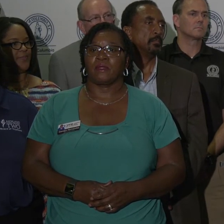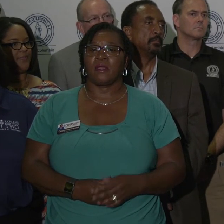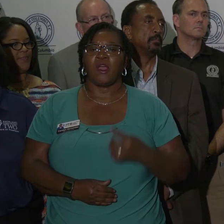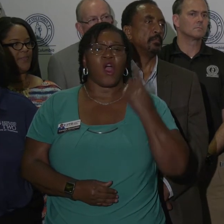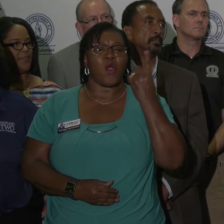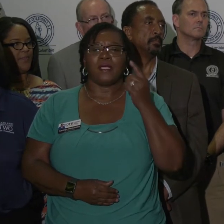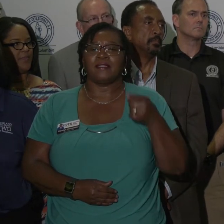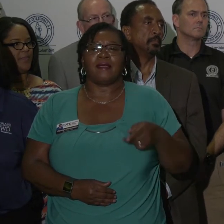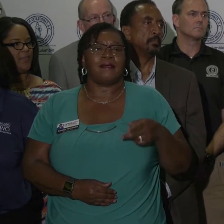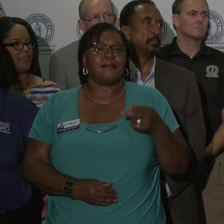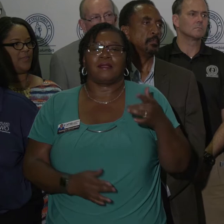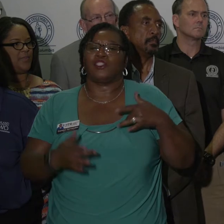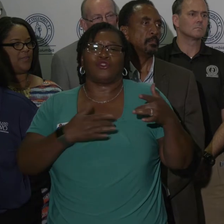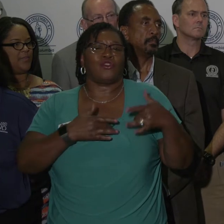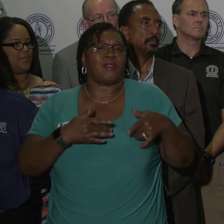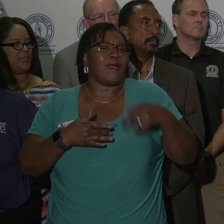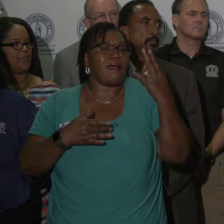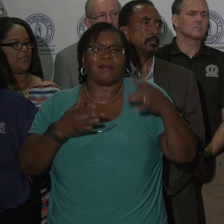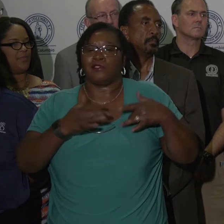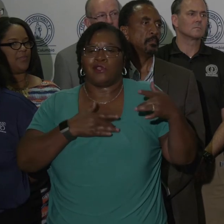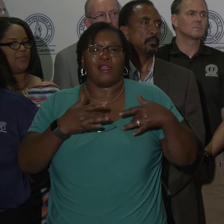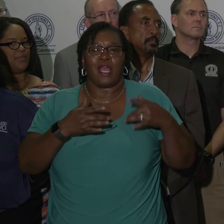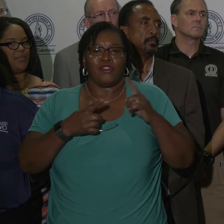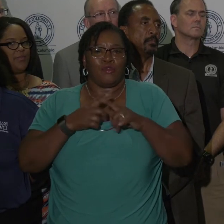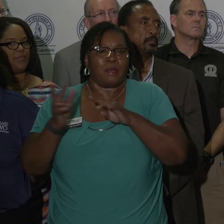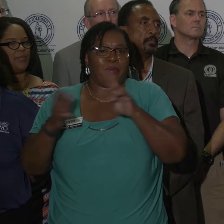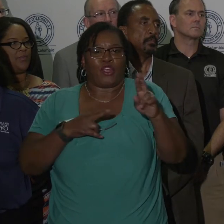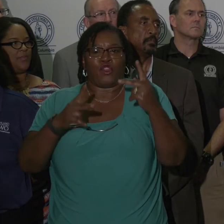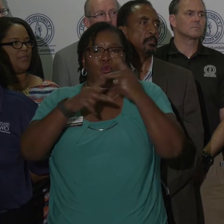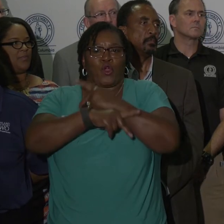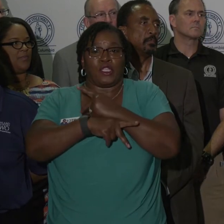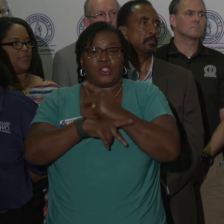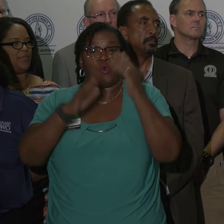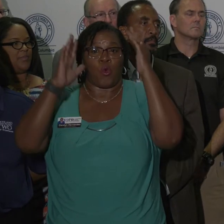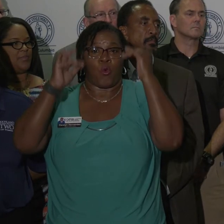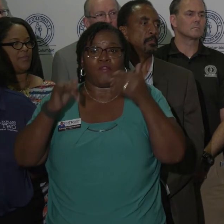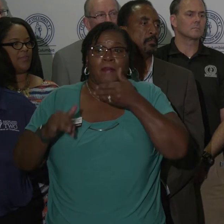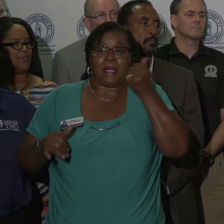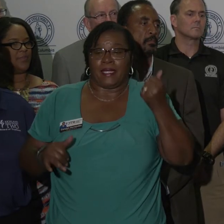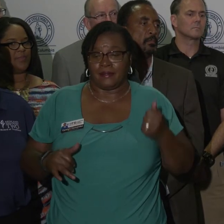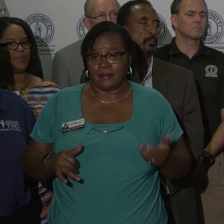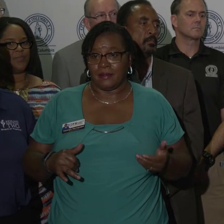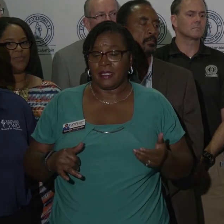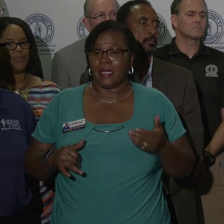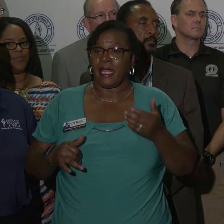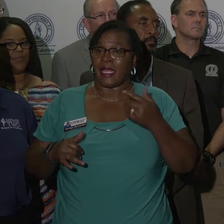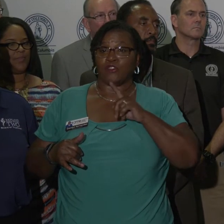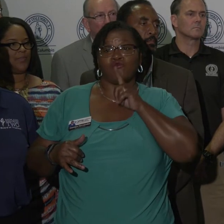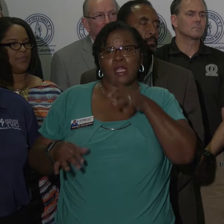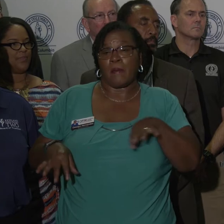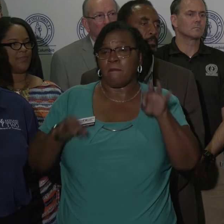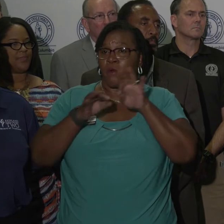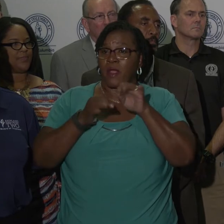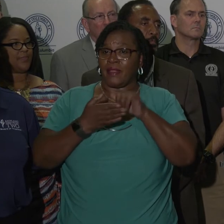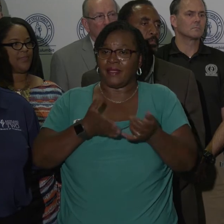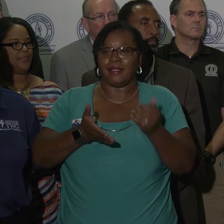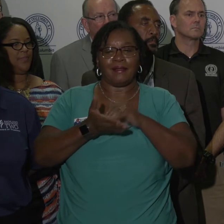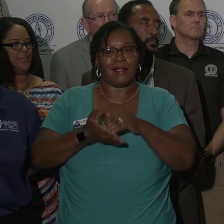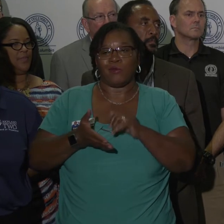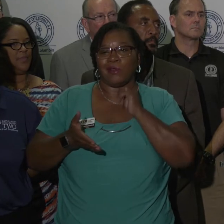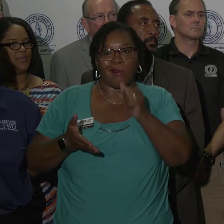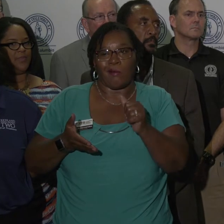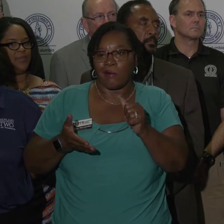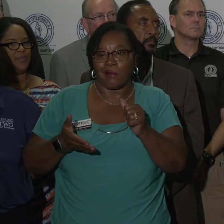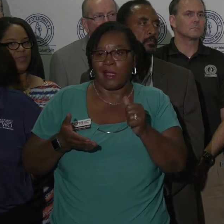Always a high level of concern. I think you prepare for the worst, and you hope for the best. And it's so important that, again, we do not